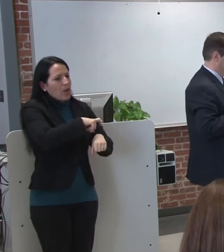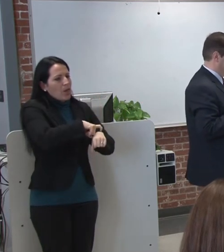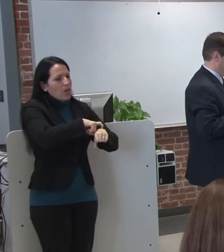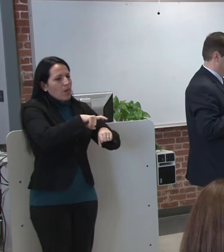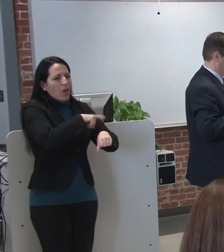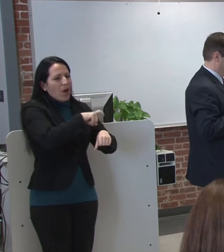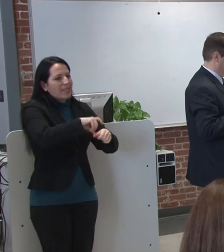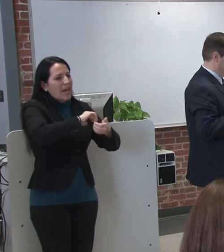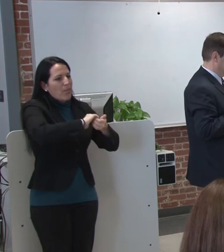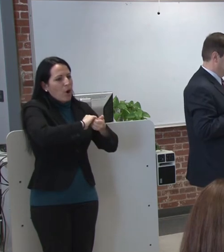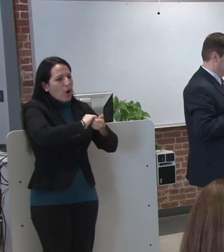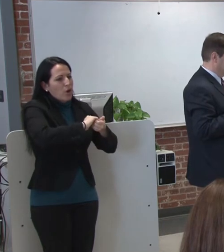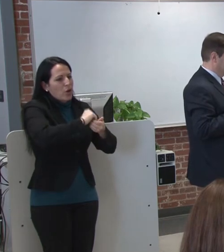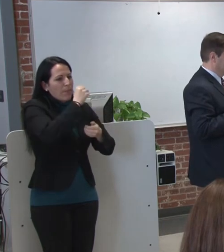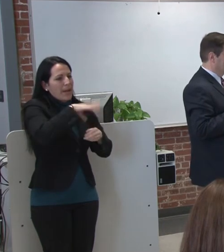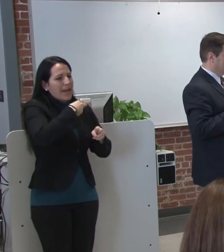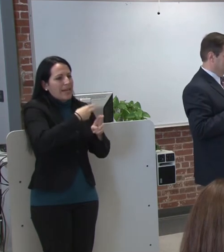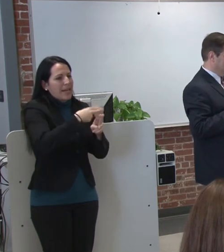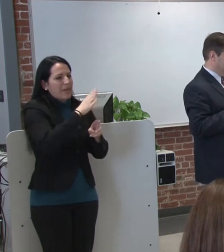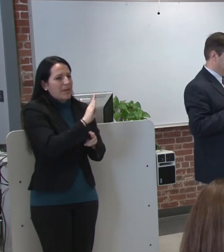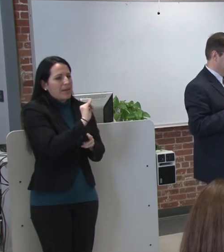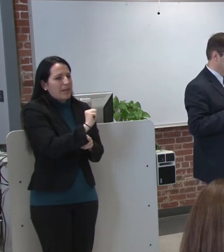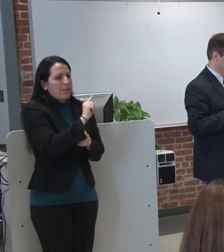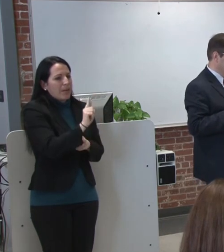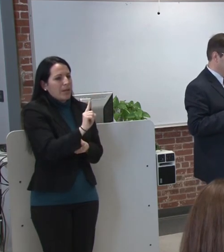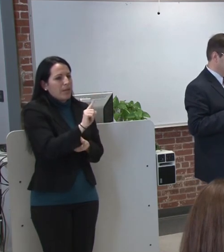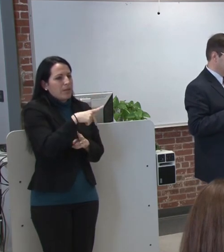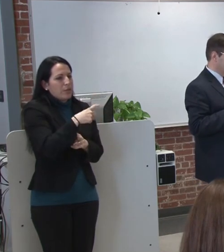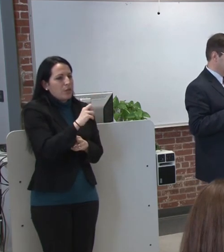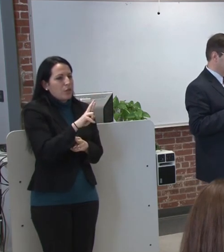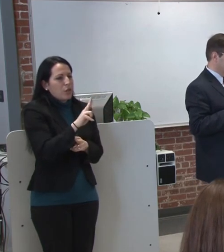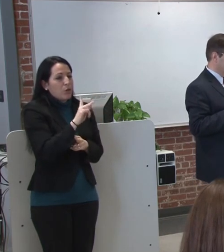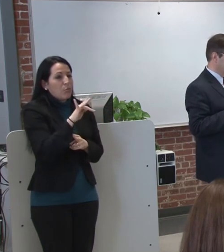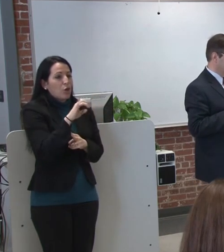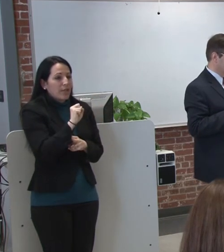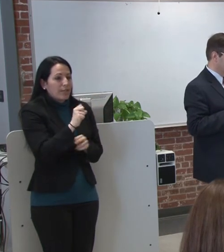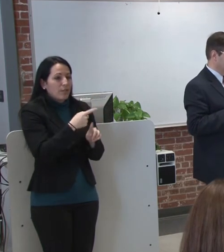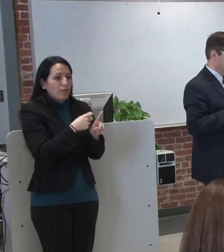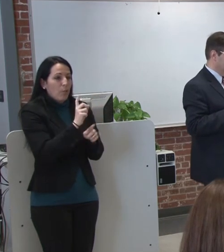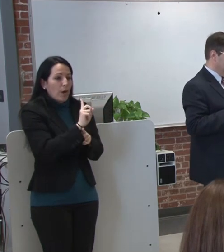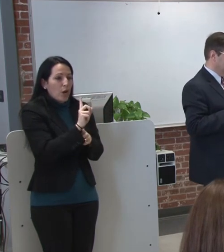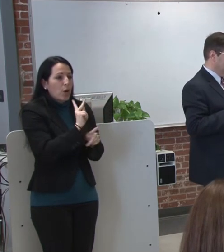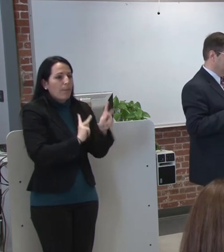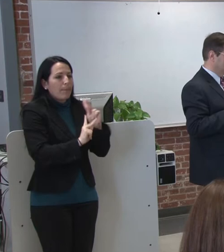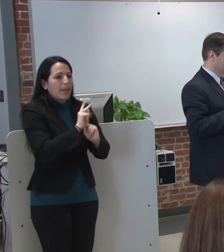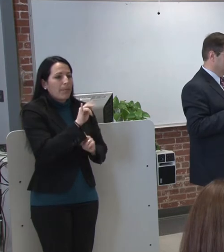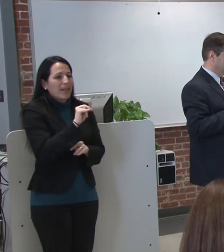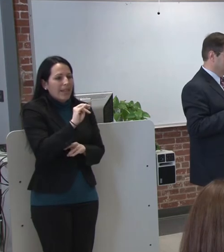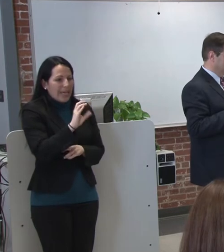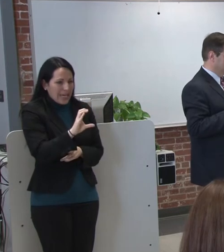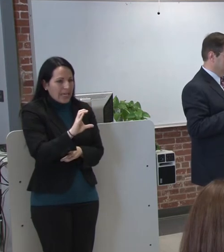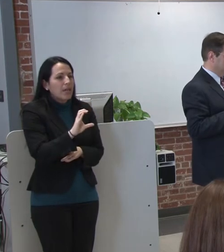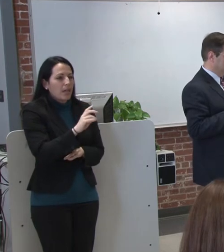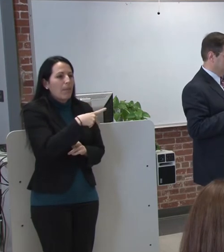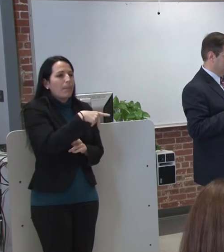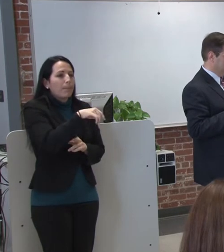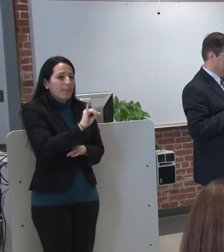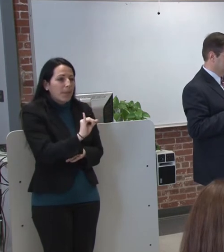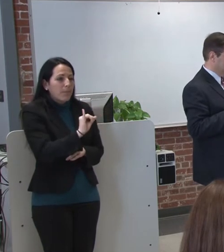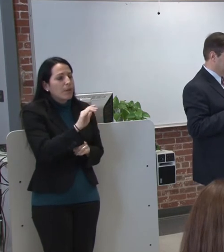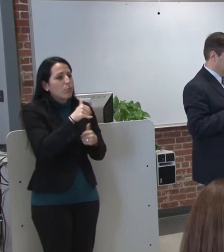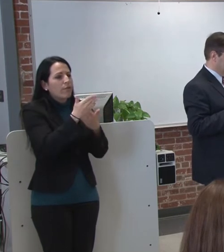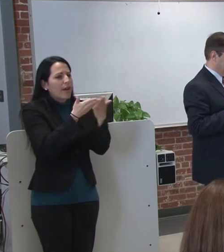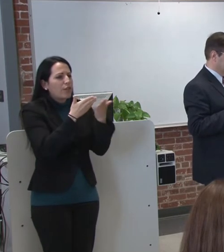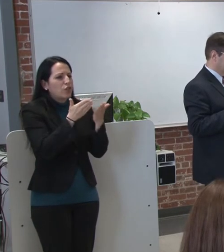from People Incorporated. And People Incorporated is a human service agency serving the South Coast community, including the Greater Fort Irvine, Bedford, and Taunton